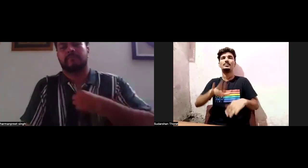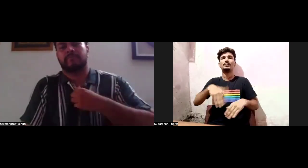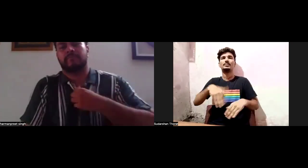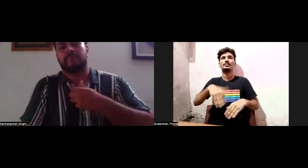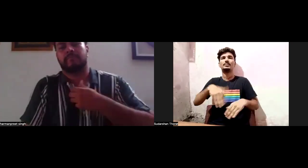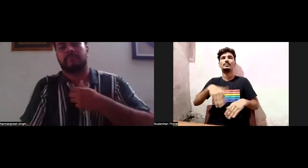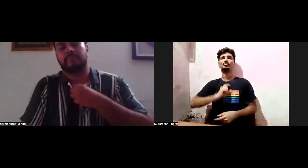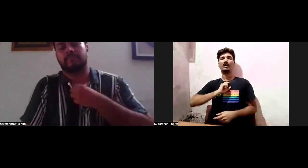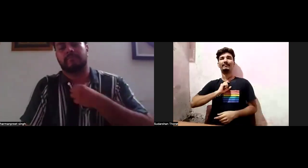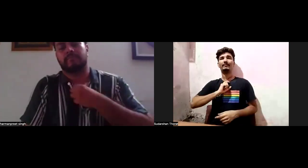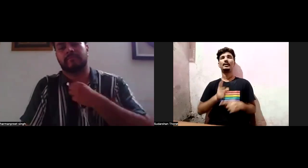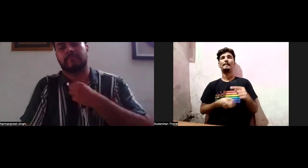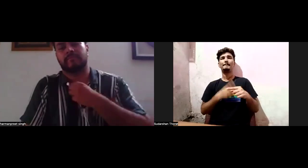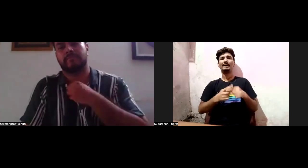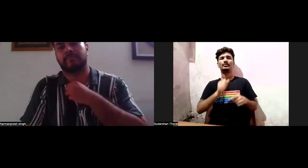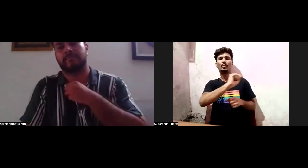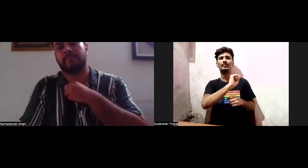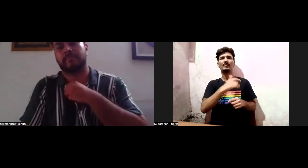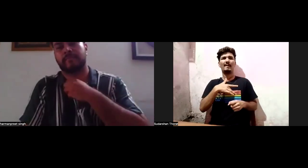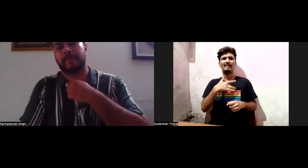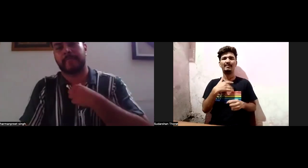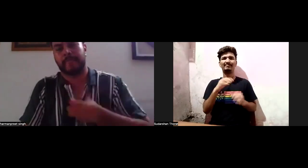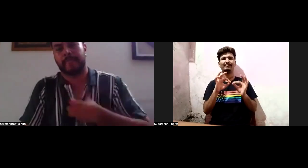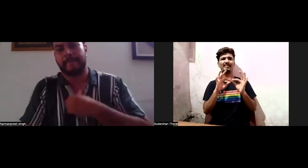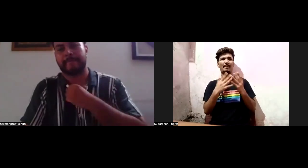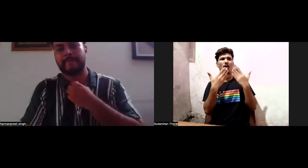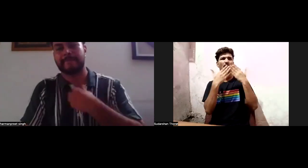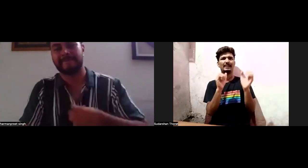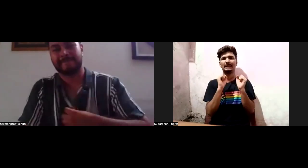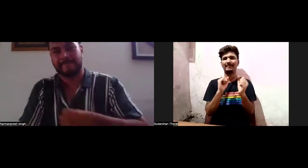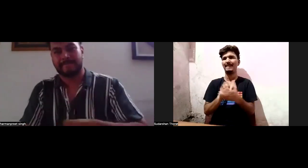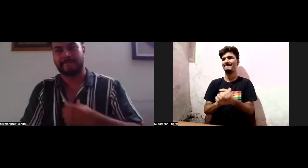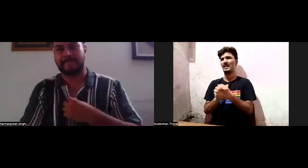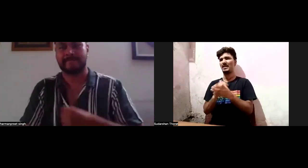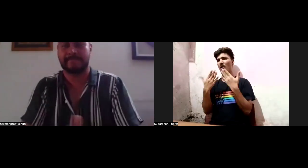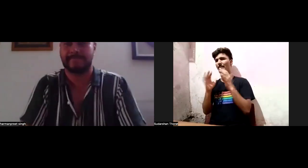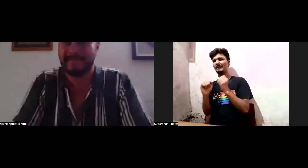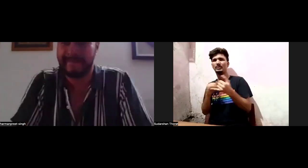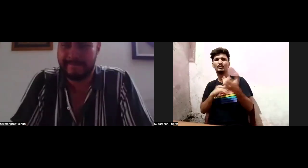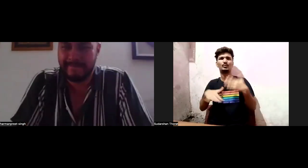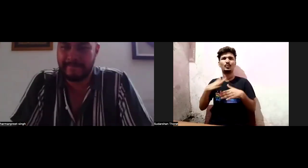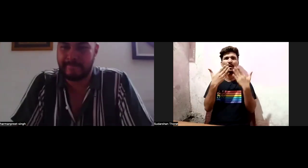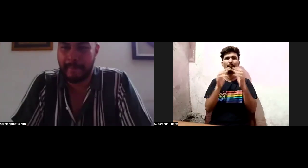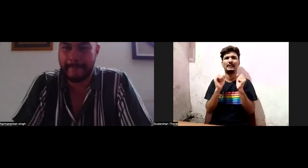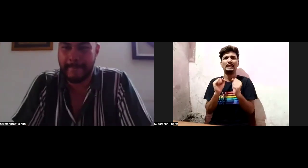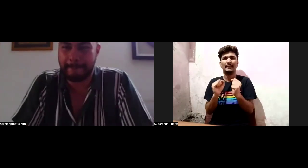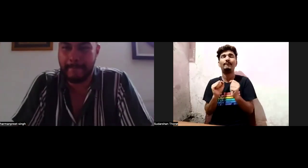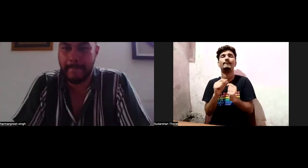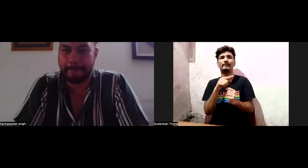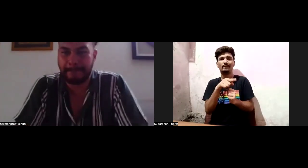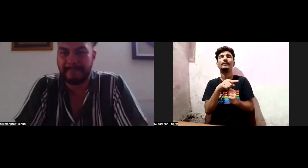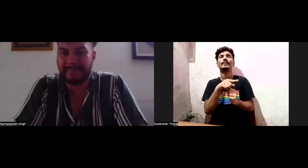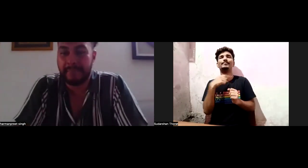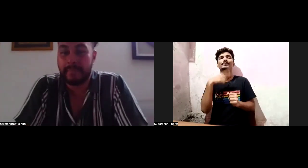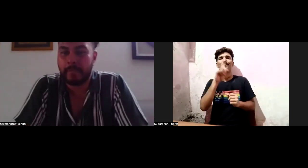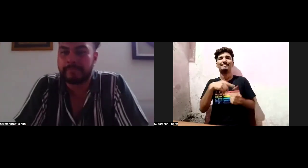whatever we are working on. And then they will feel confident enough, and sometimes they are not able to